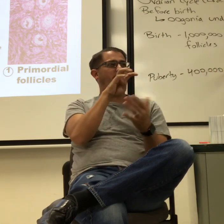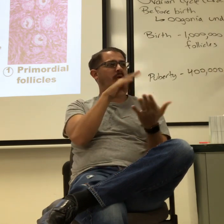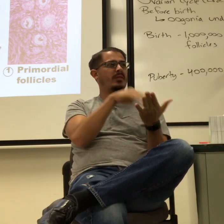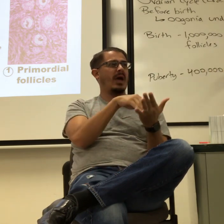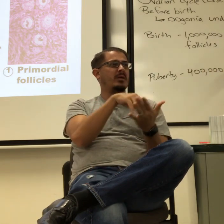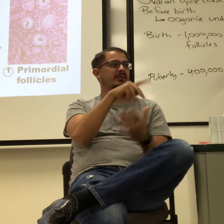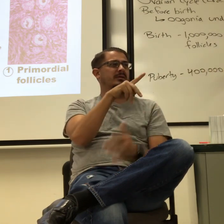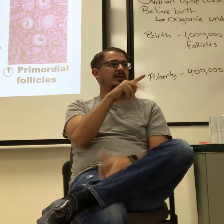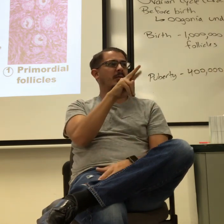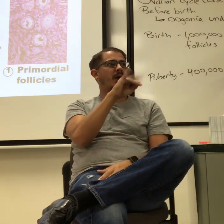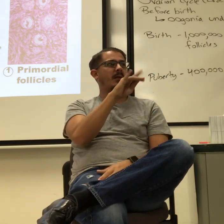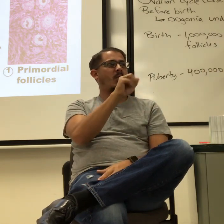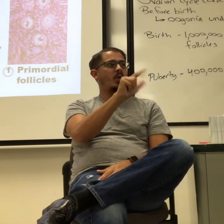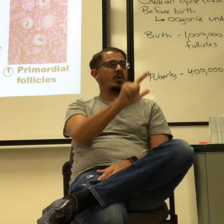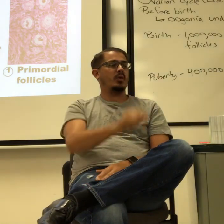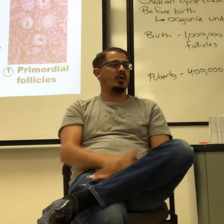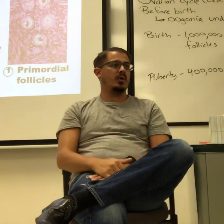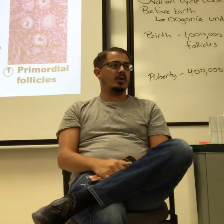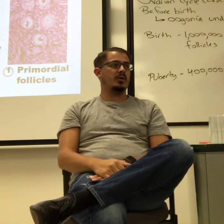primordials.